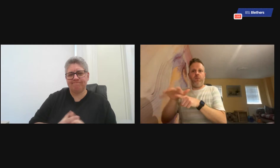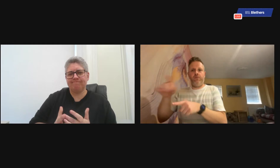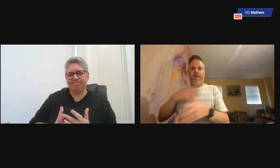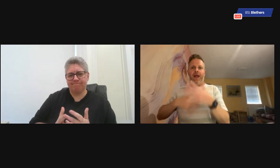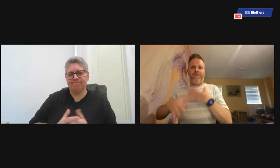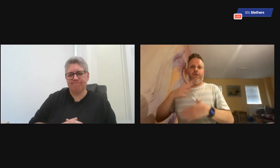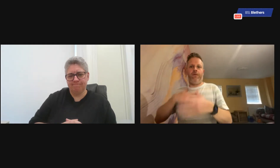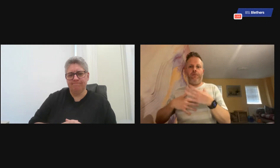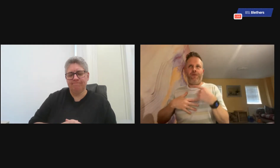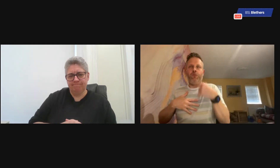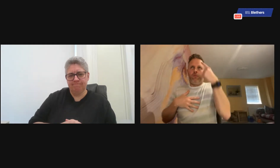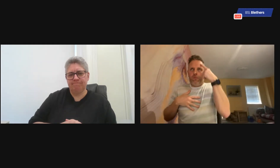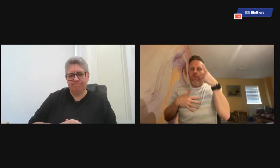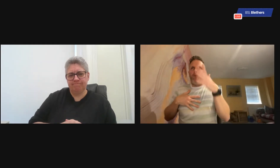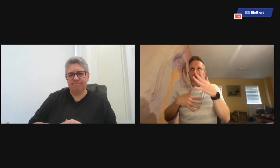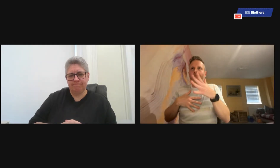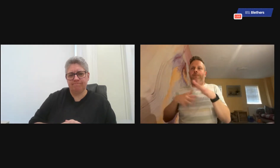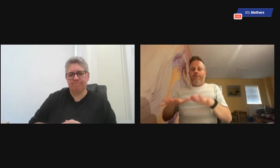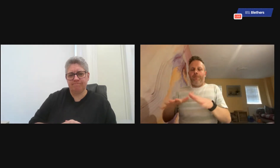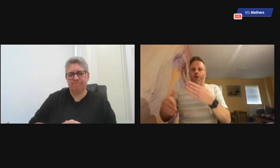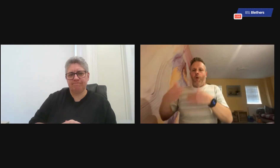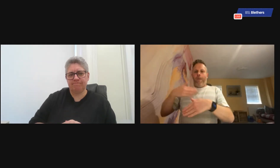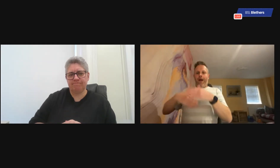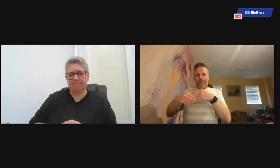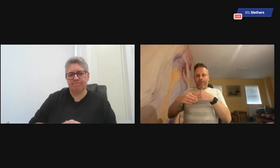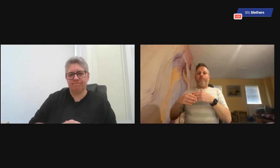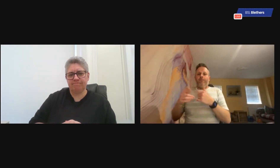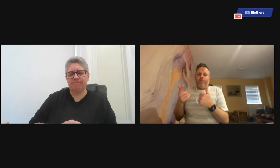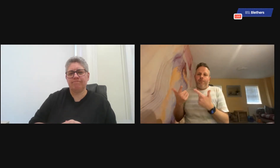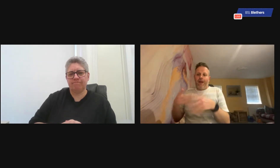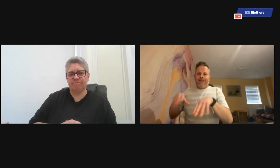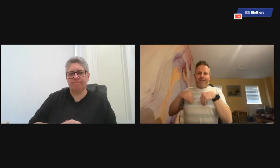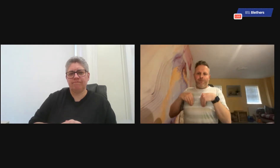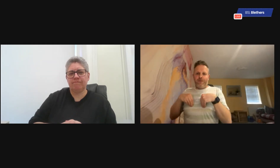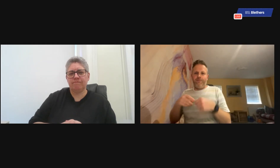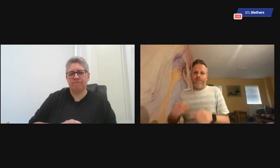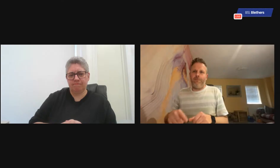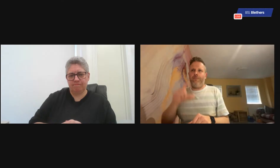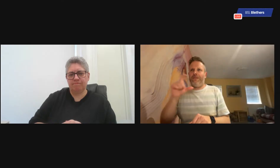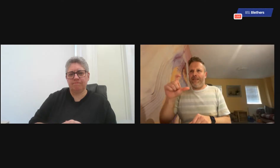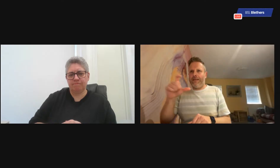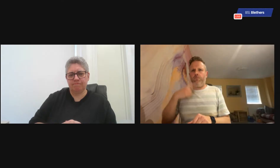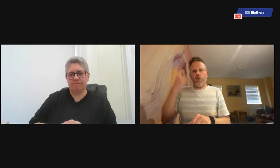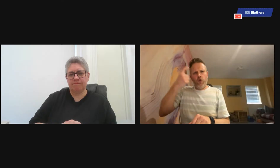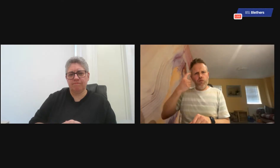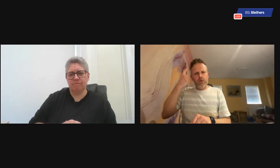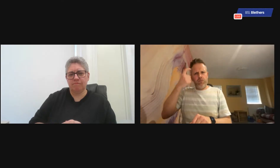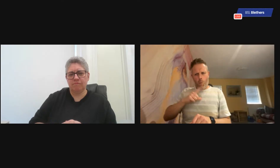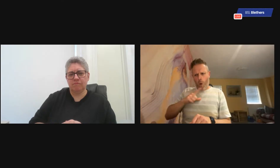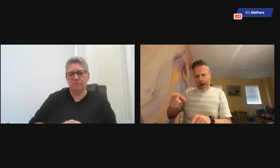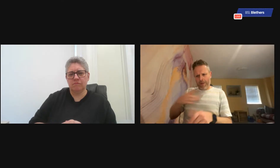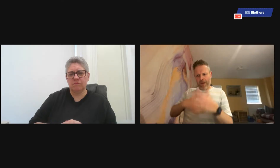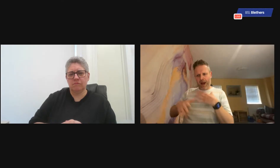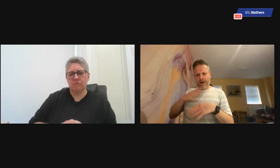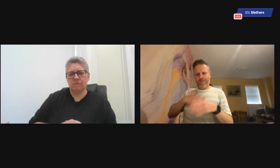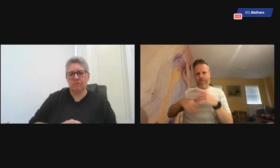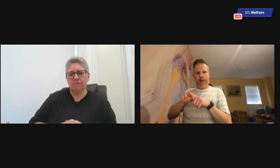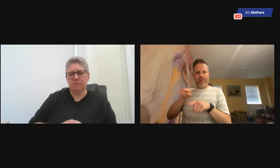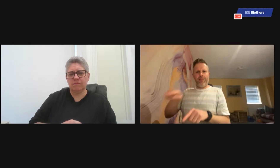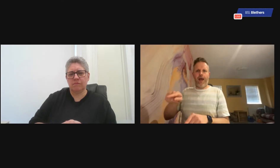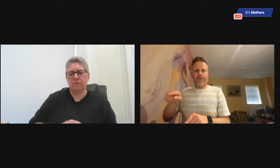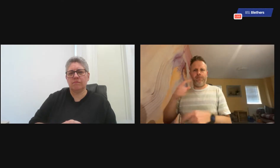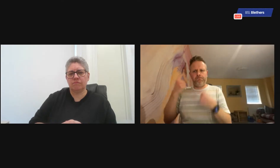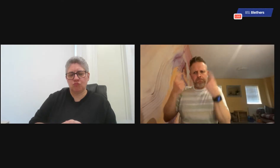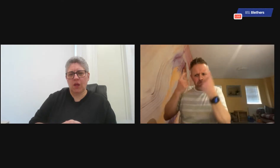sense, because you have to remember that some of the children come into your care, they may have been through trauma. So you have to really consider how you would